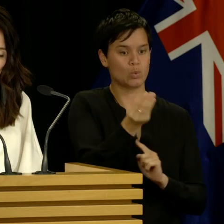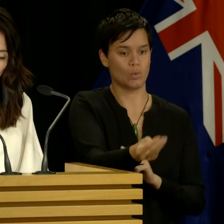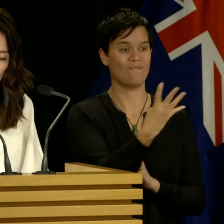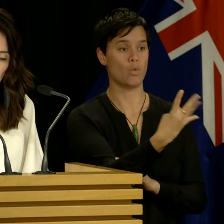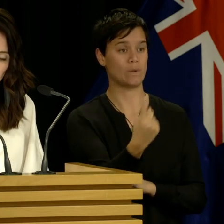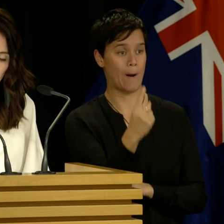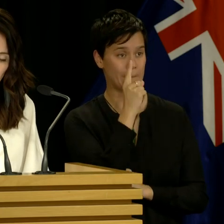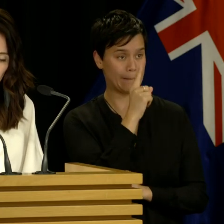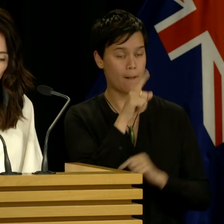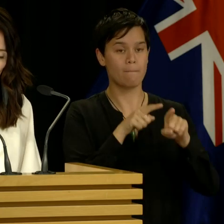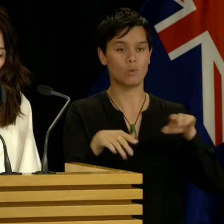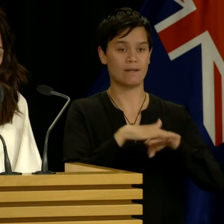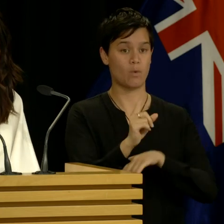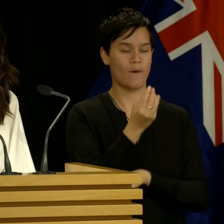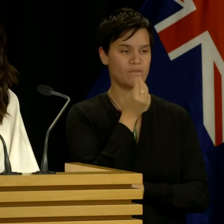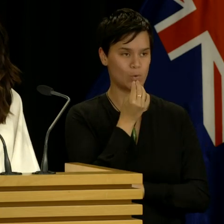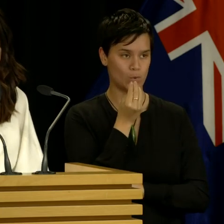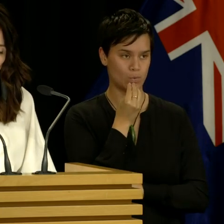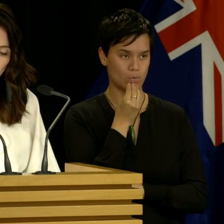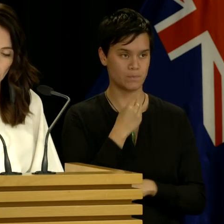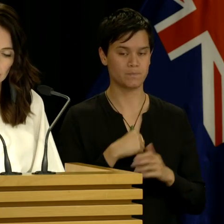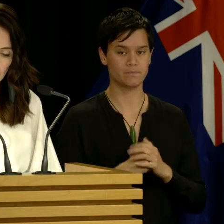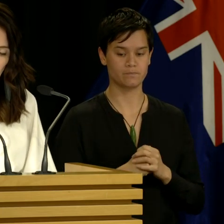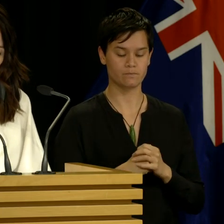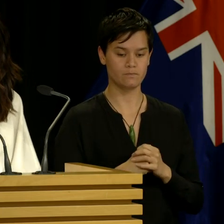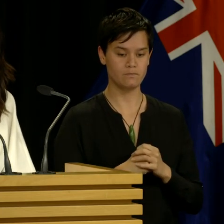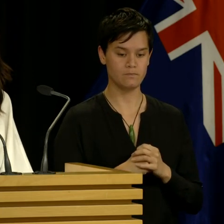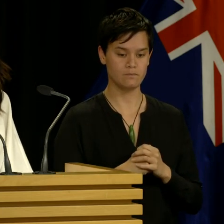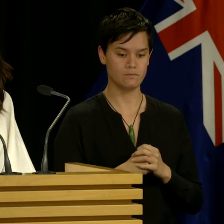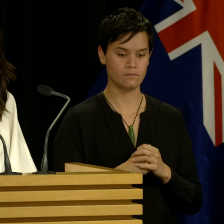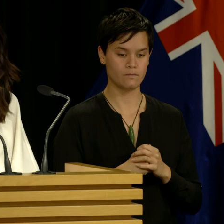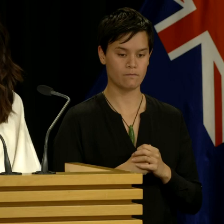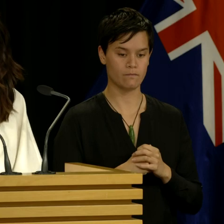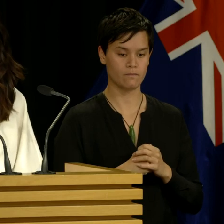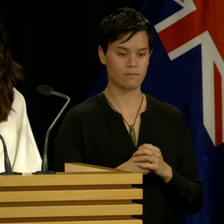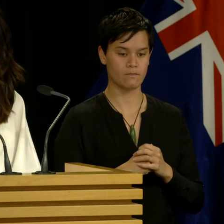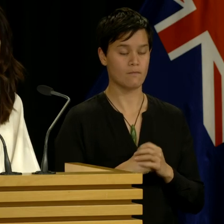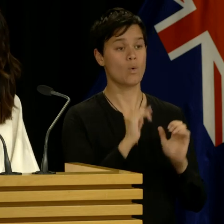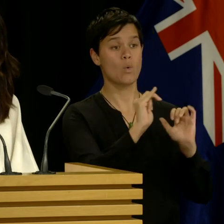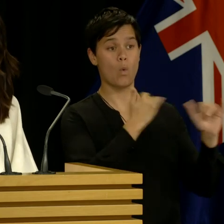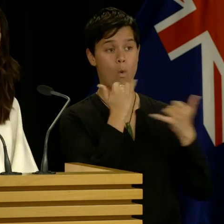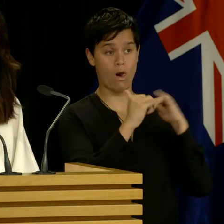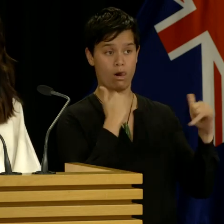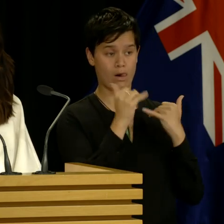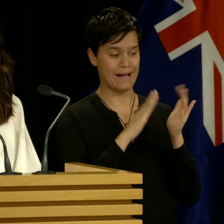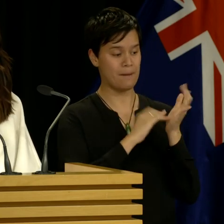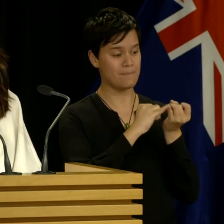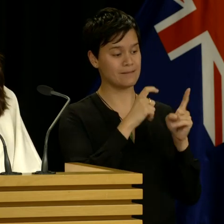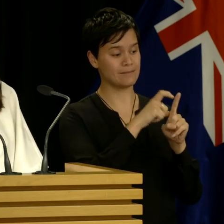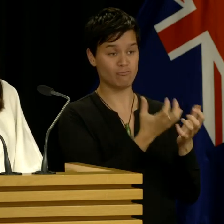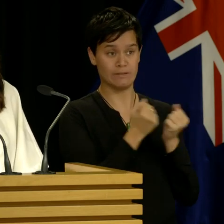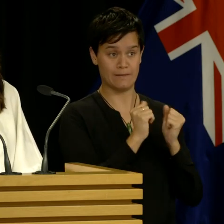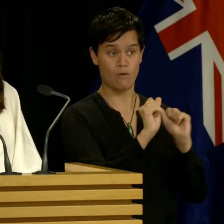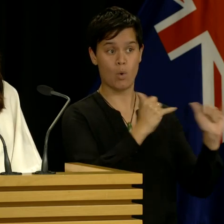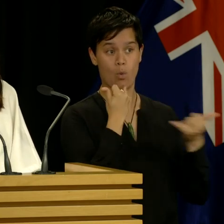people, mostly for food. I do want to note that a considerable number of the calls that MSD have received, as